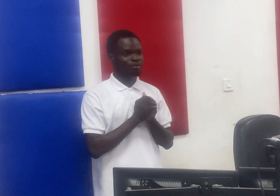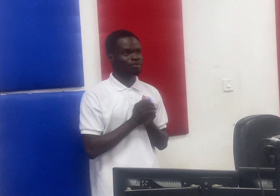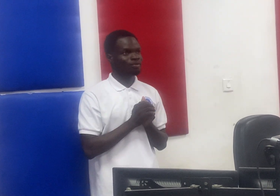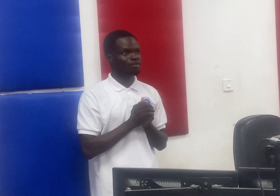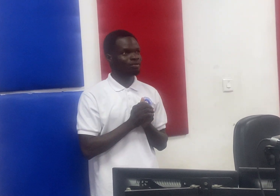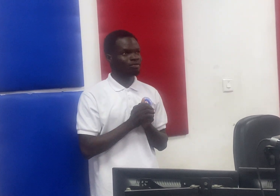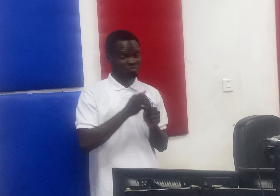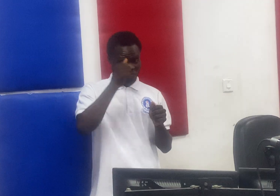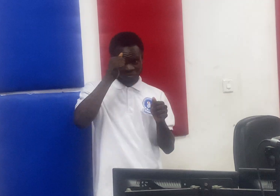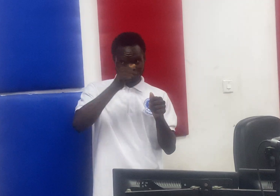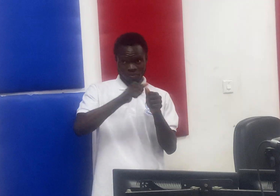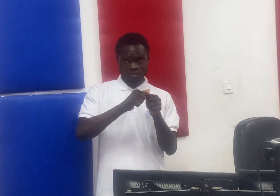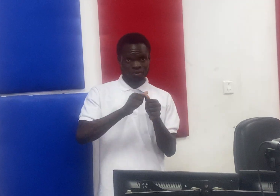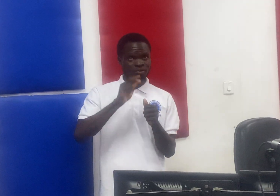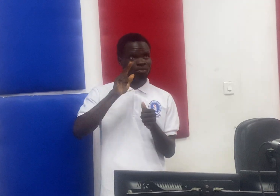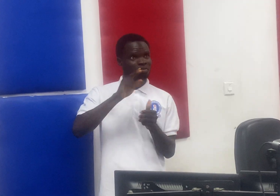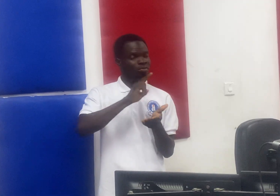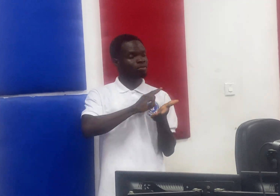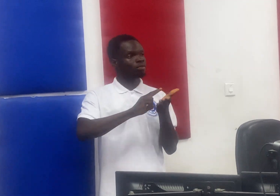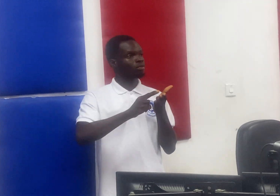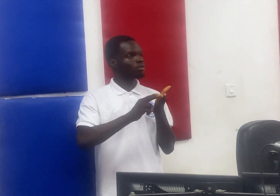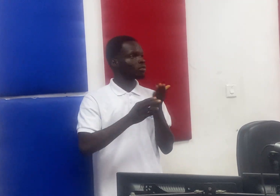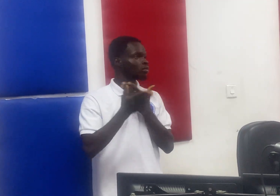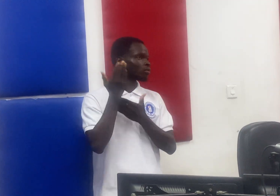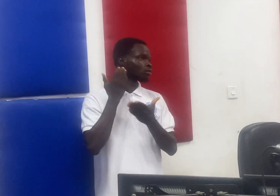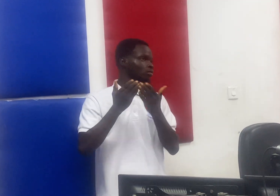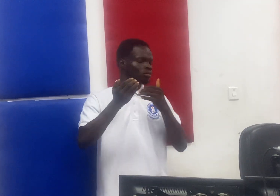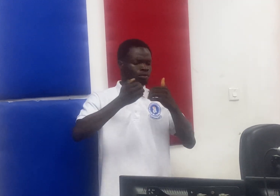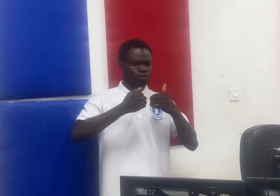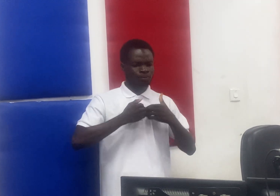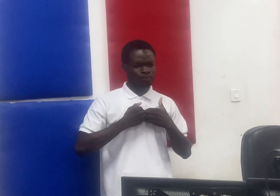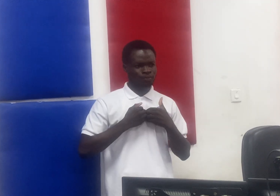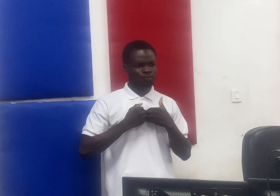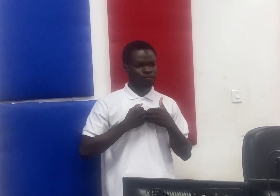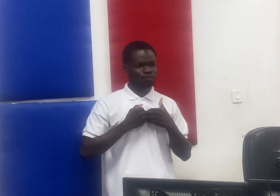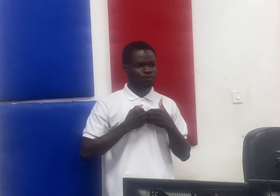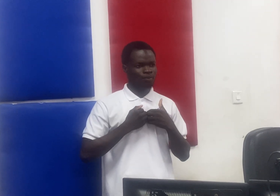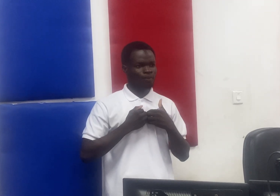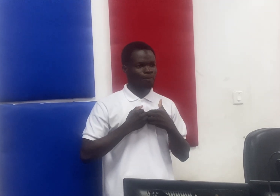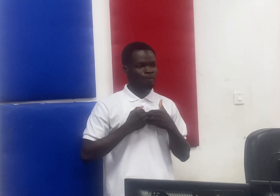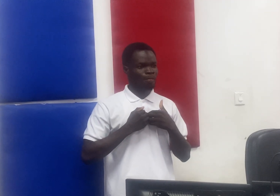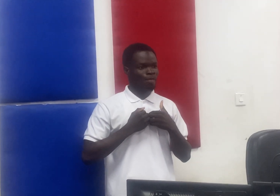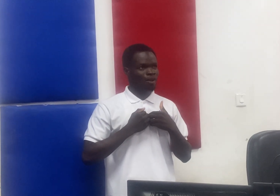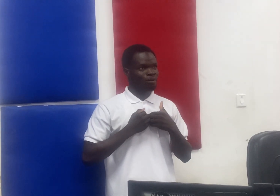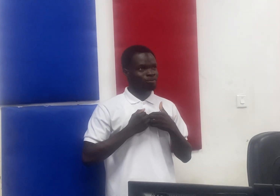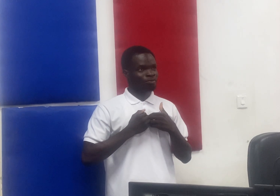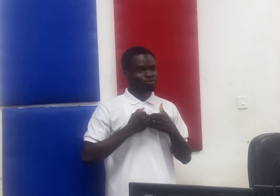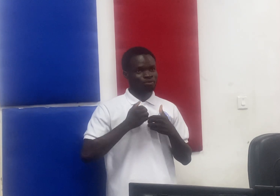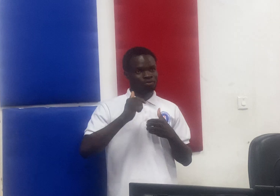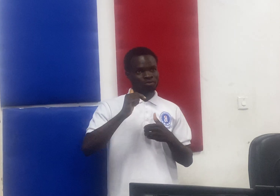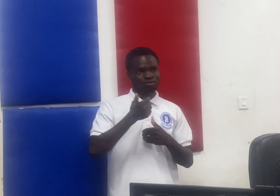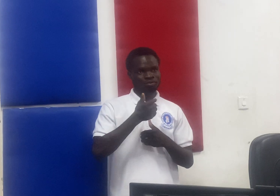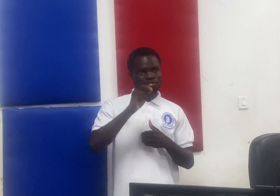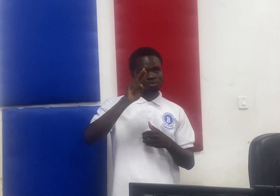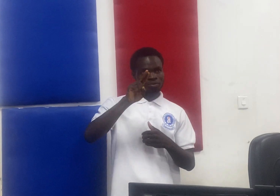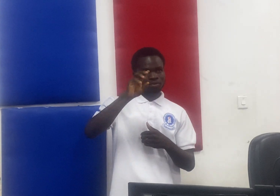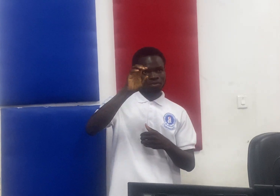remember 3 weeks ago when we had a guest with us, who was Mr. Baka. He